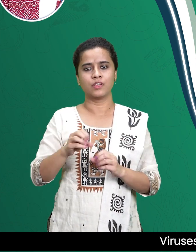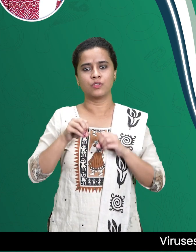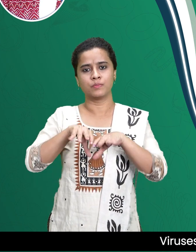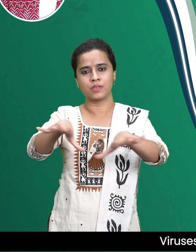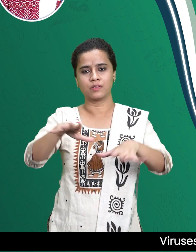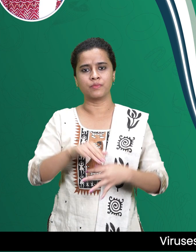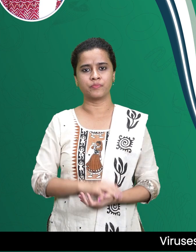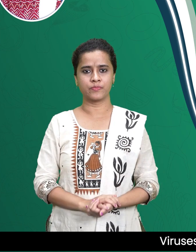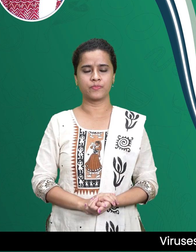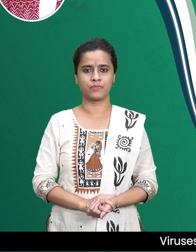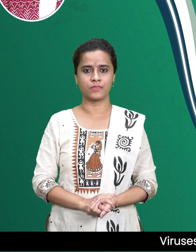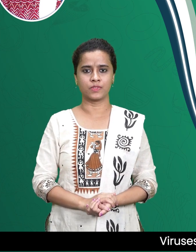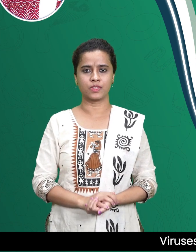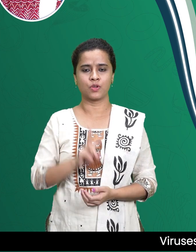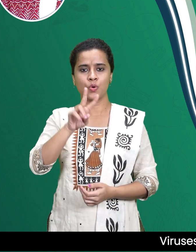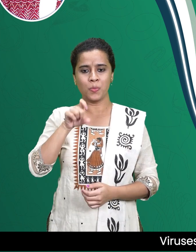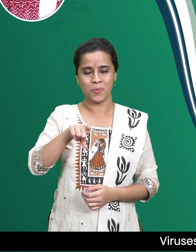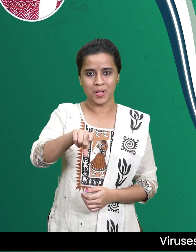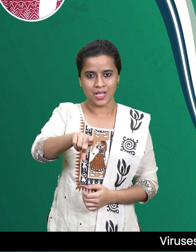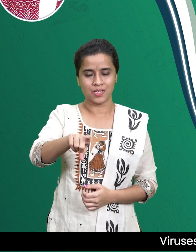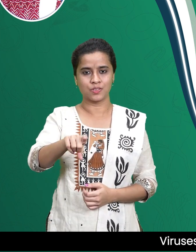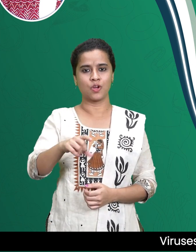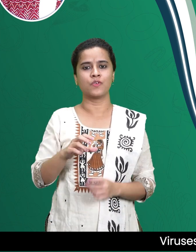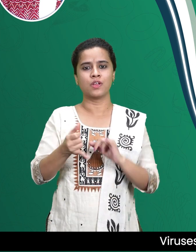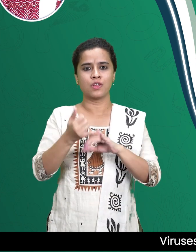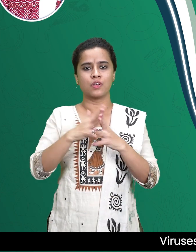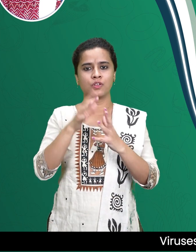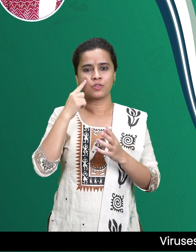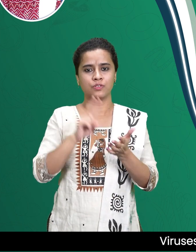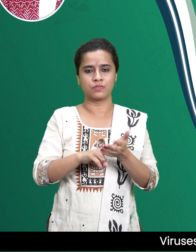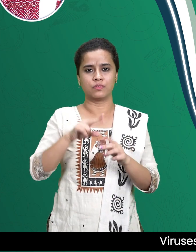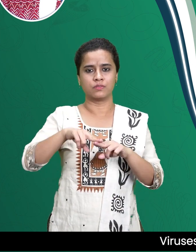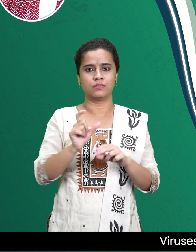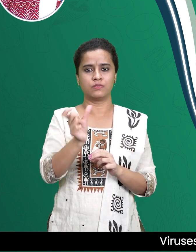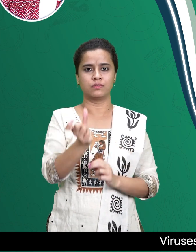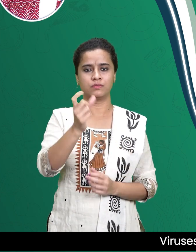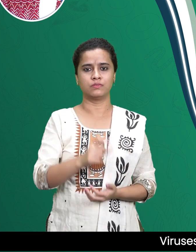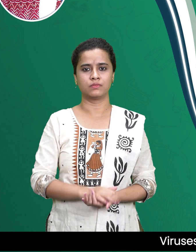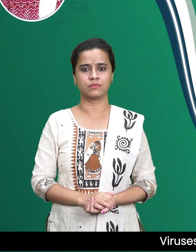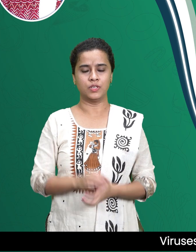Viruses of swine flu are spread through